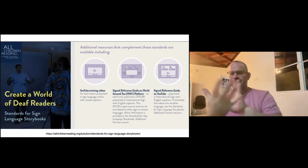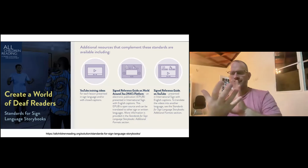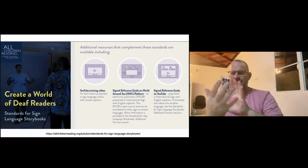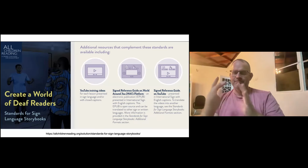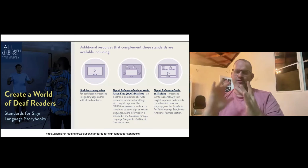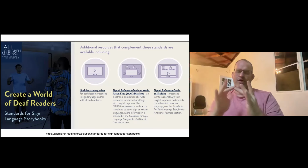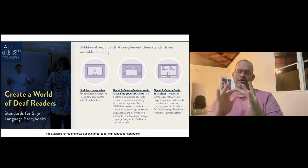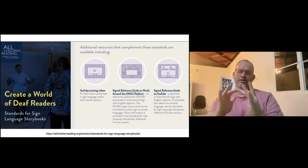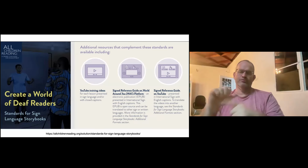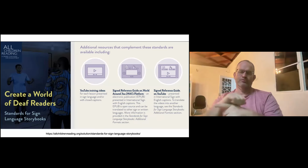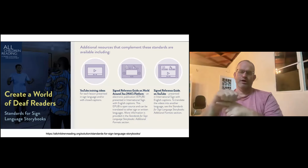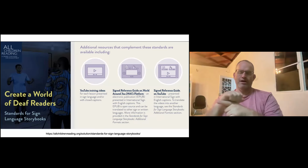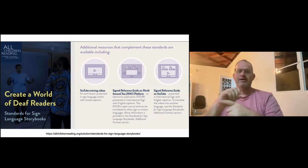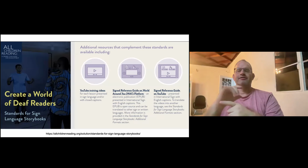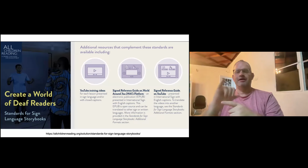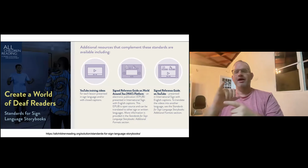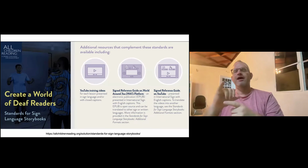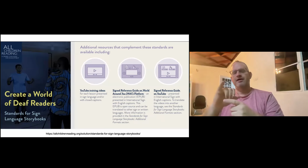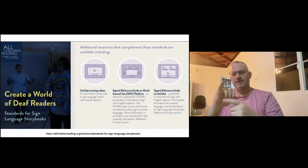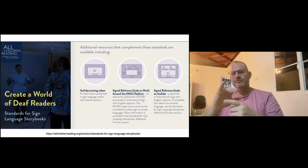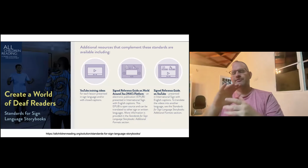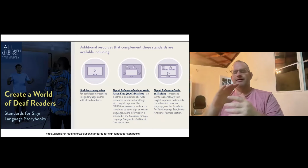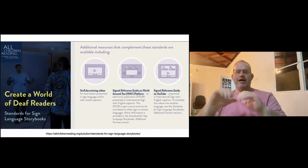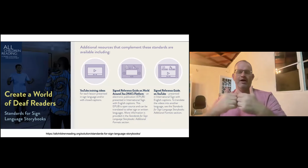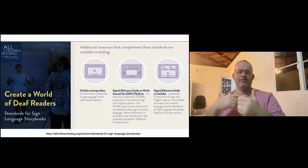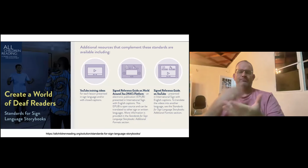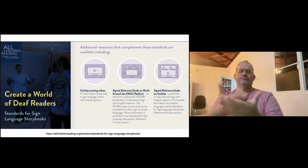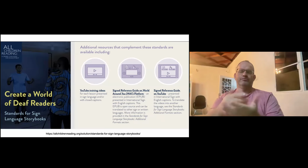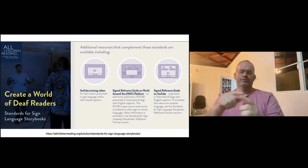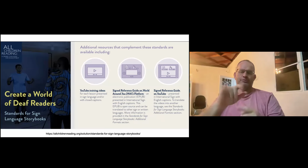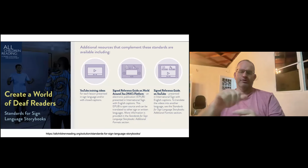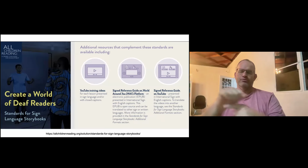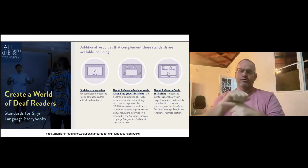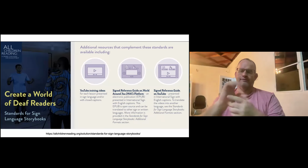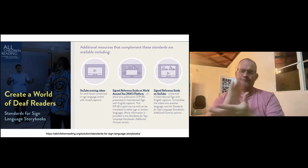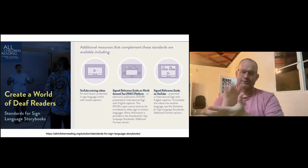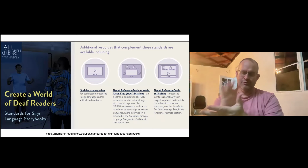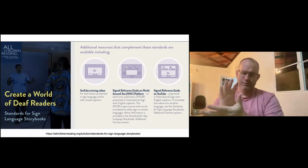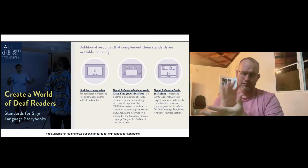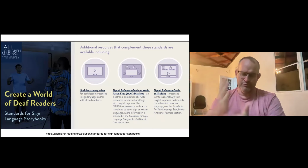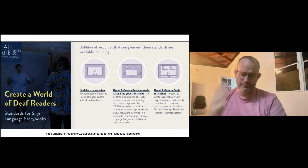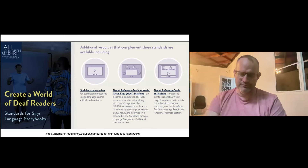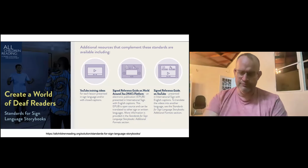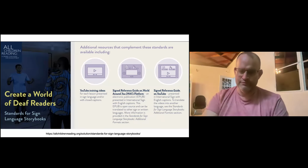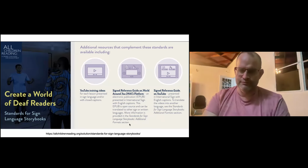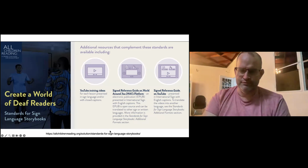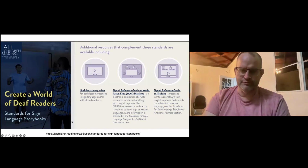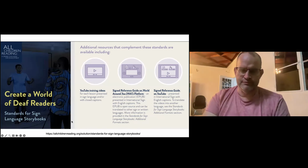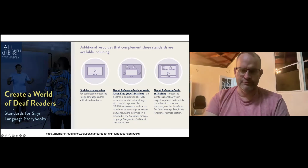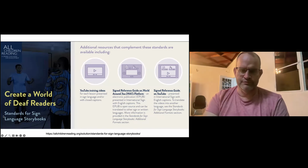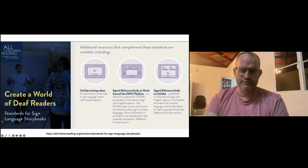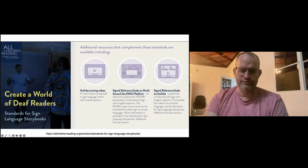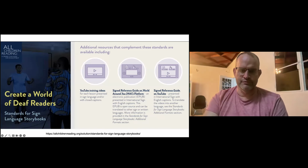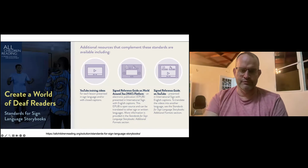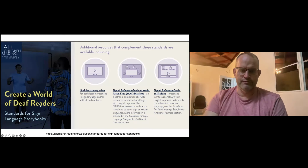was not possible. So we pivoted and we placed our trainings online for access. So people could